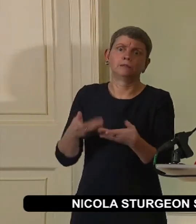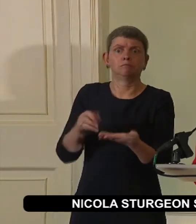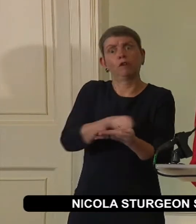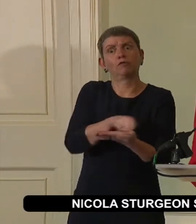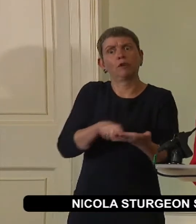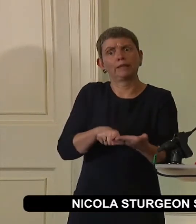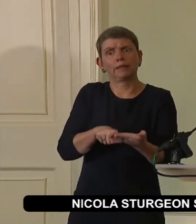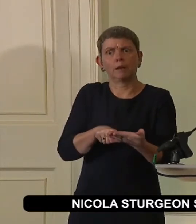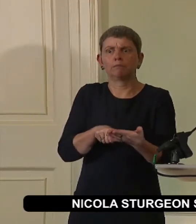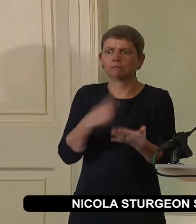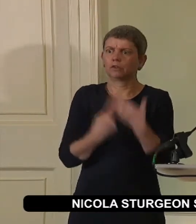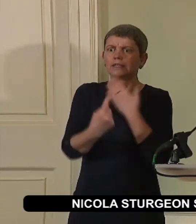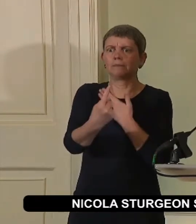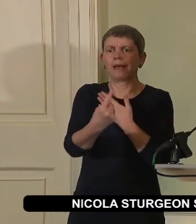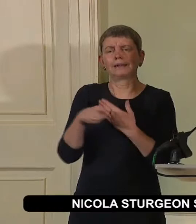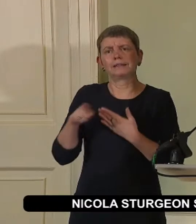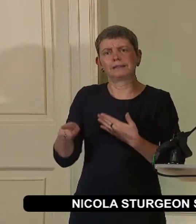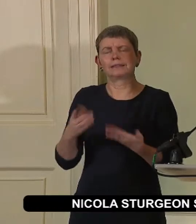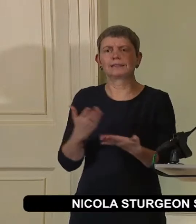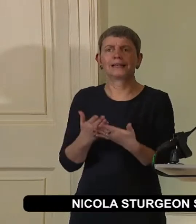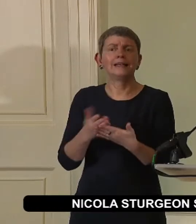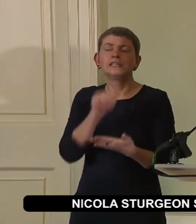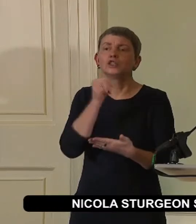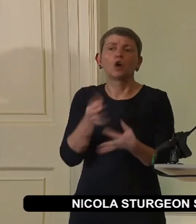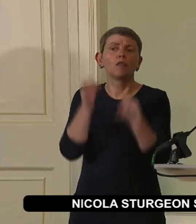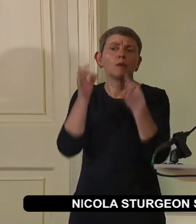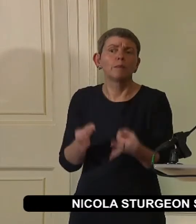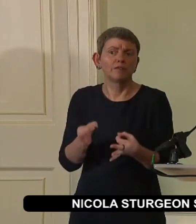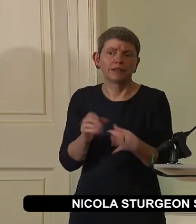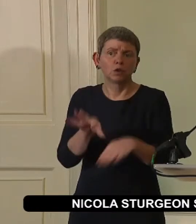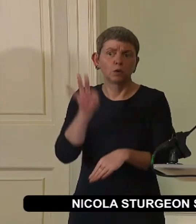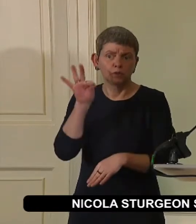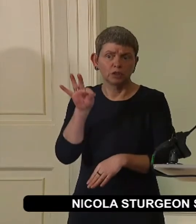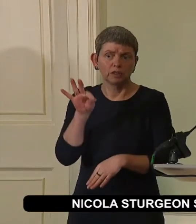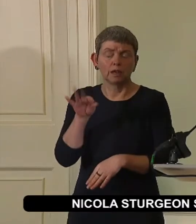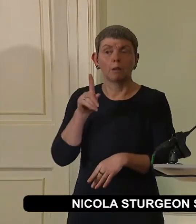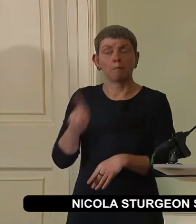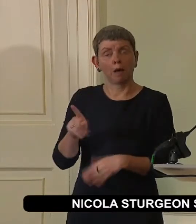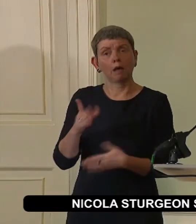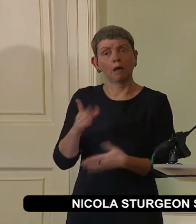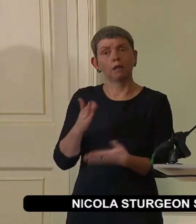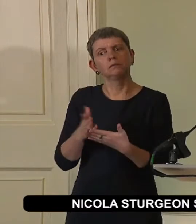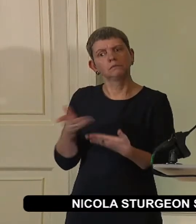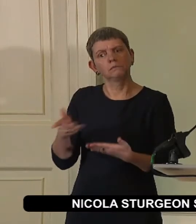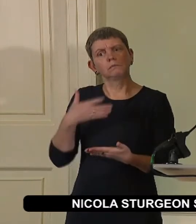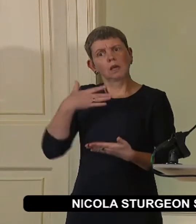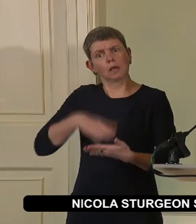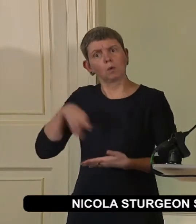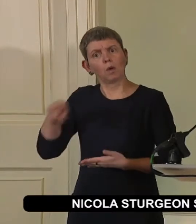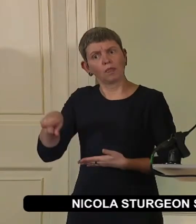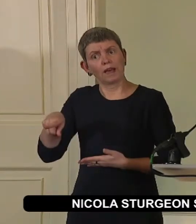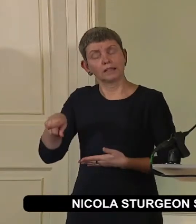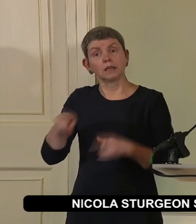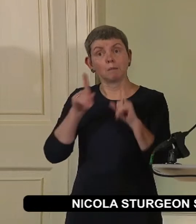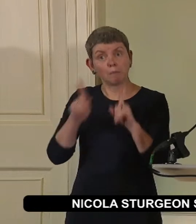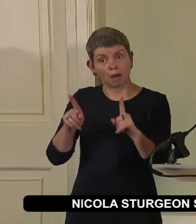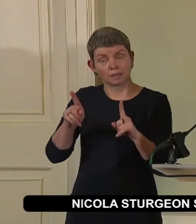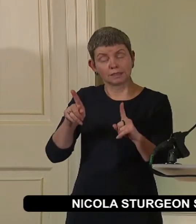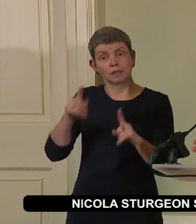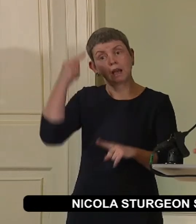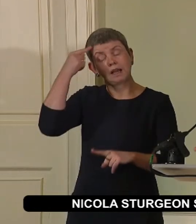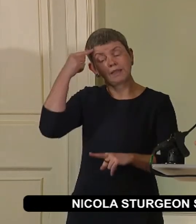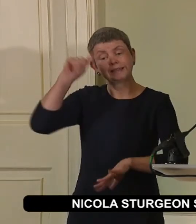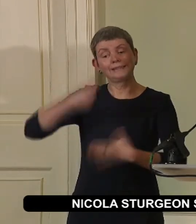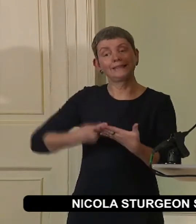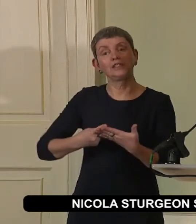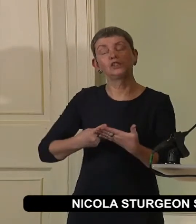best option ever is, nor that there are no alternatives. That is why I've always been clear that the decision must be taken by